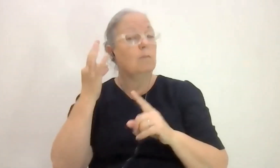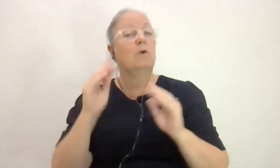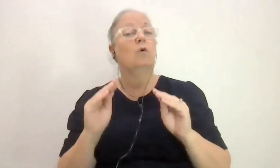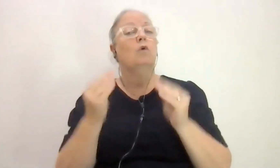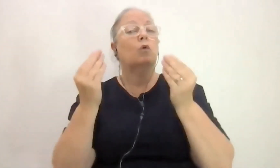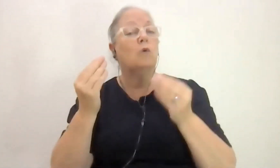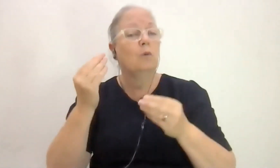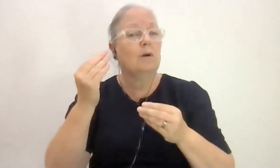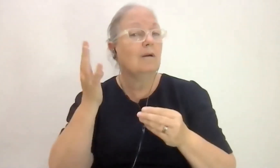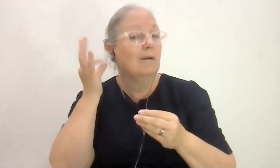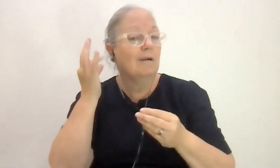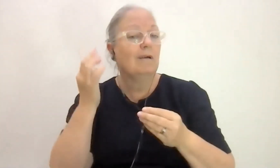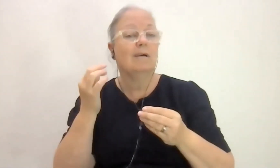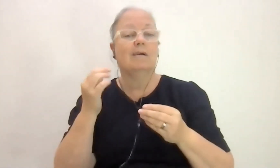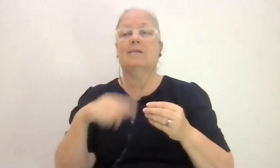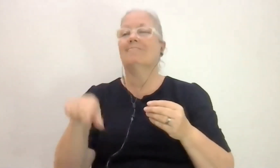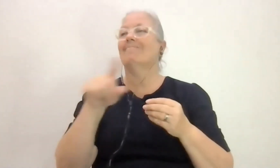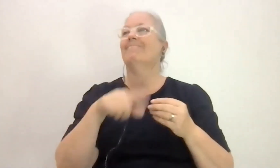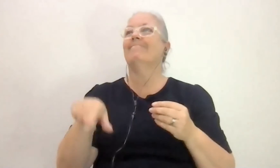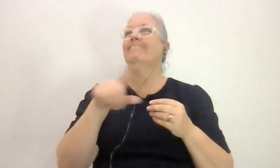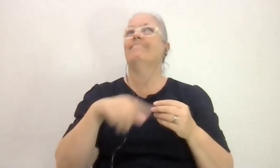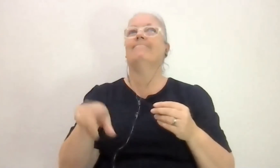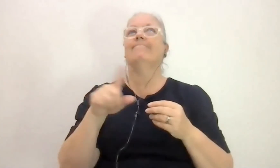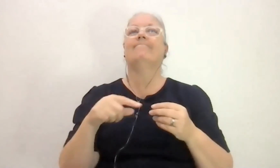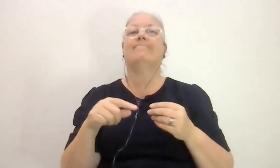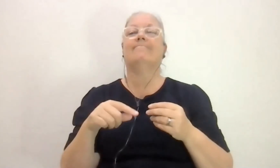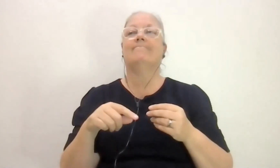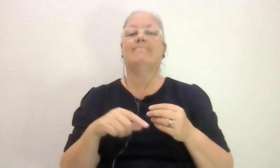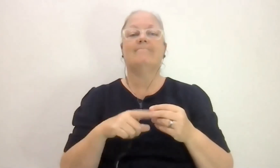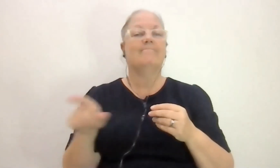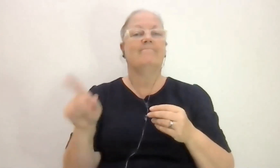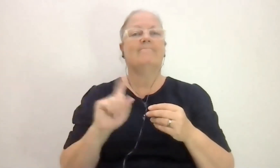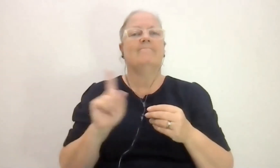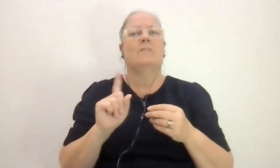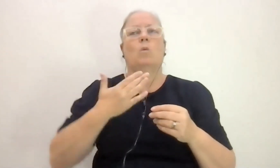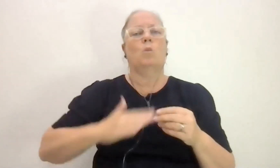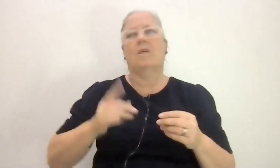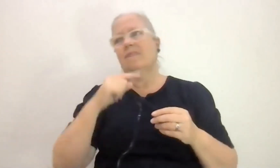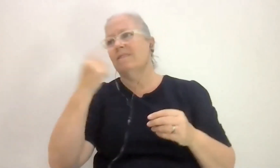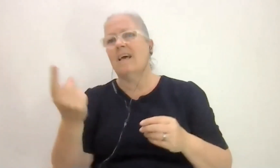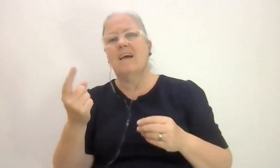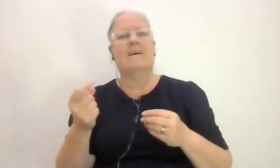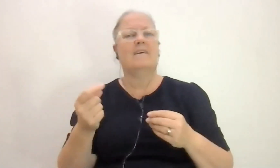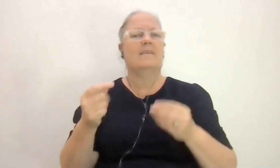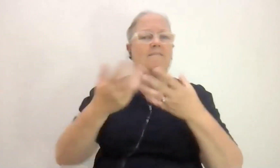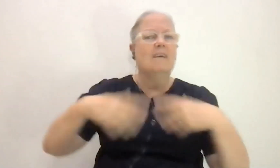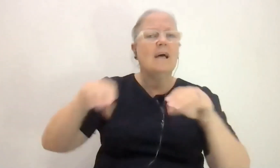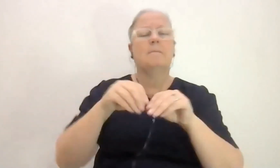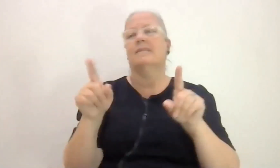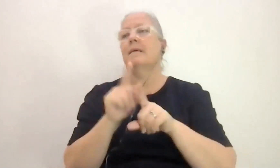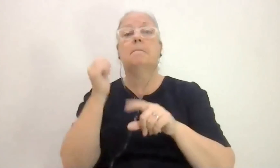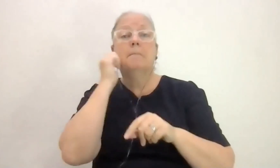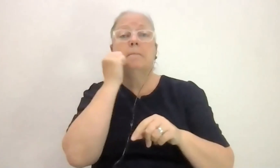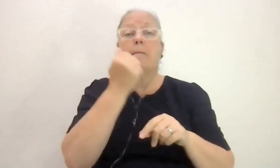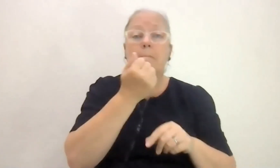prefer to not to tell their families, especially their fathers and mothers, regarding their